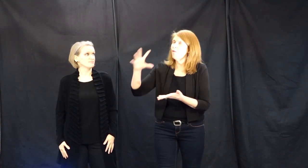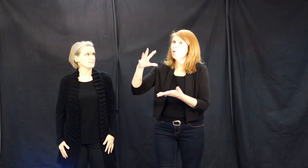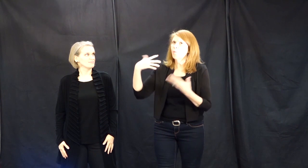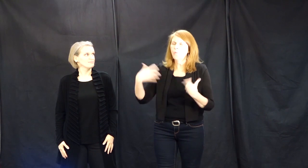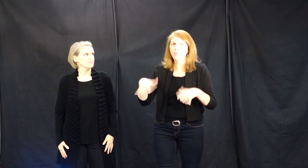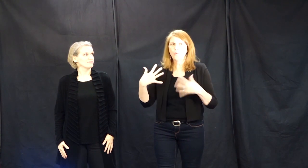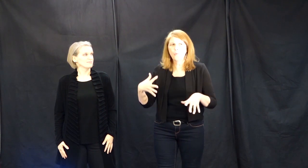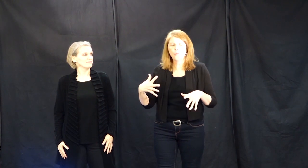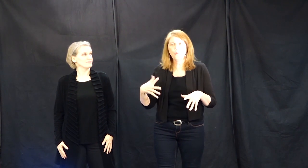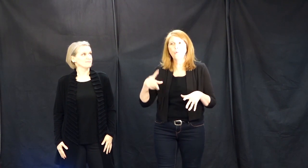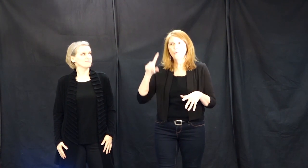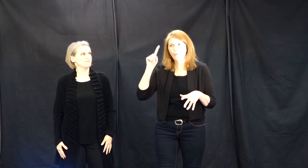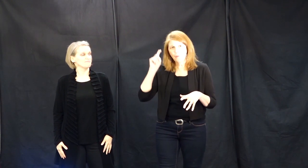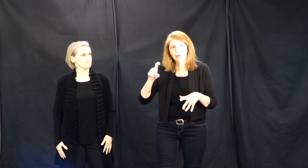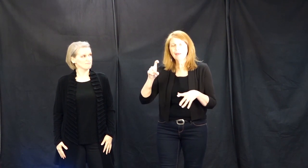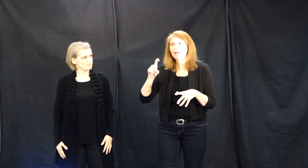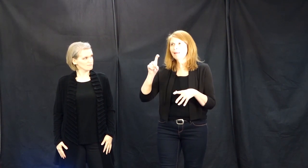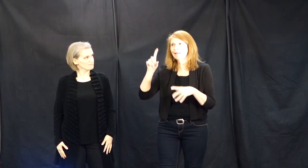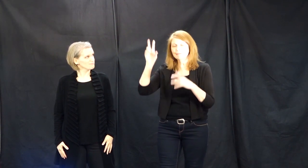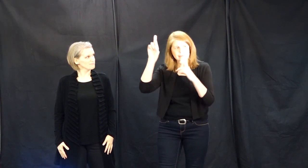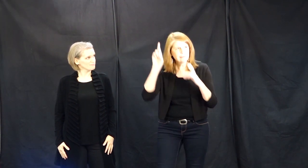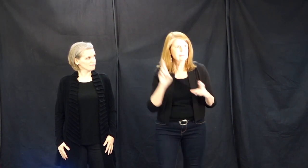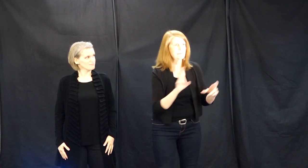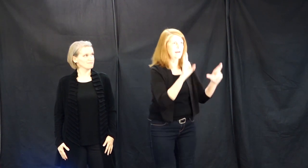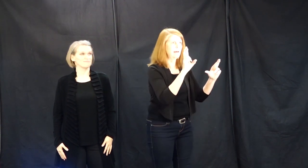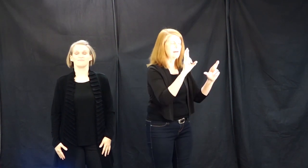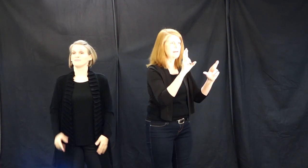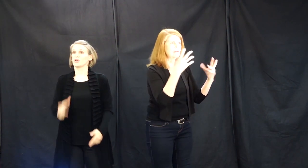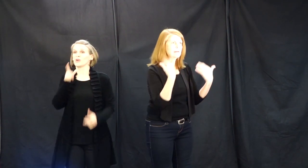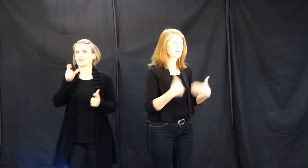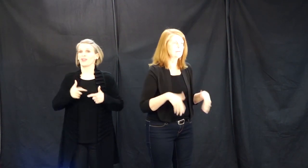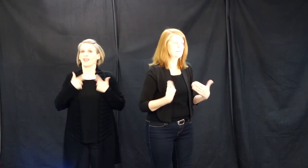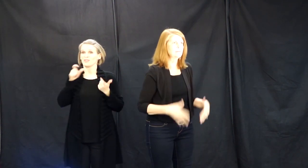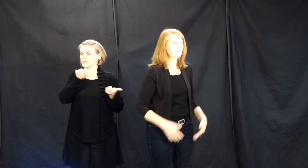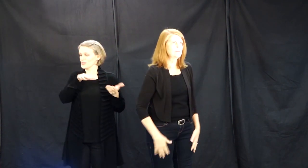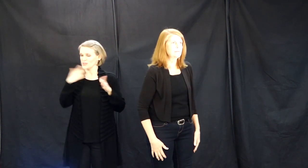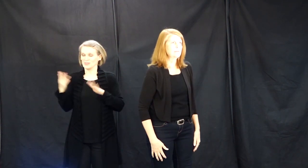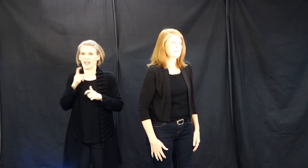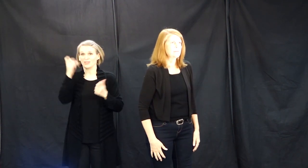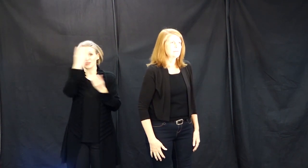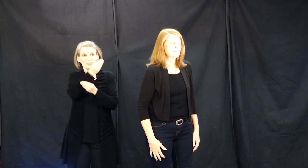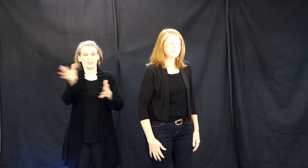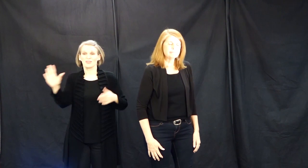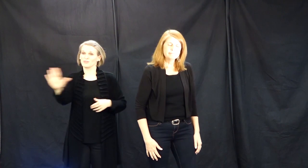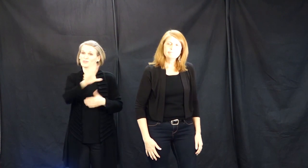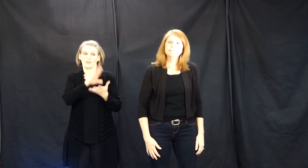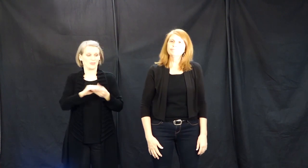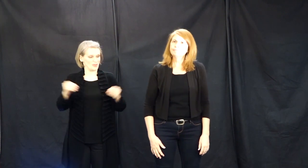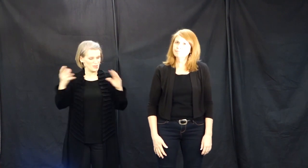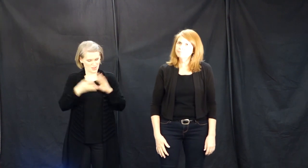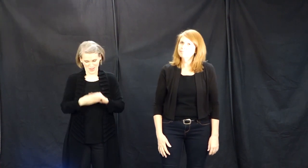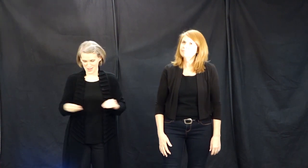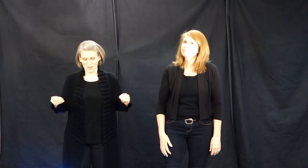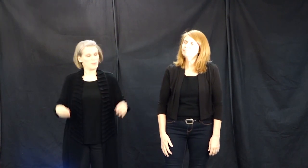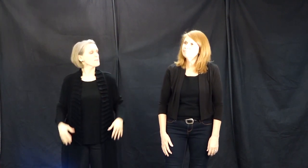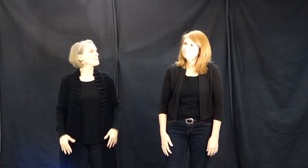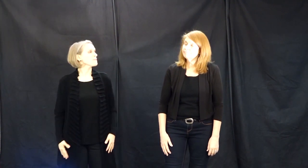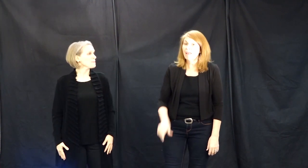enough credit for all the credit he gave us. Who lives, who dies, who tells your story? Every other founding